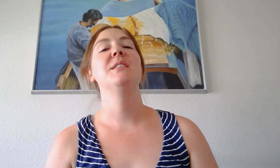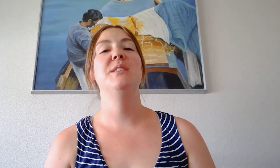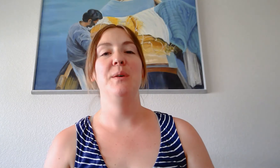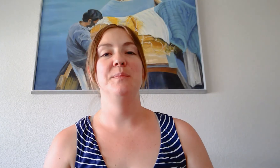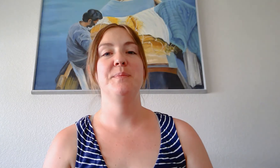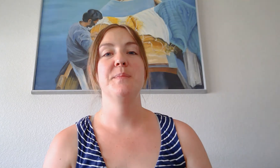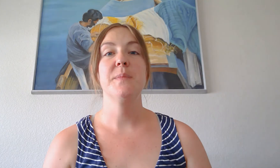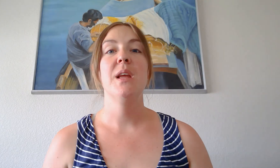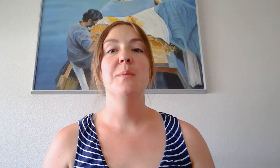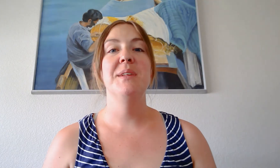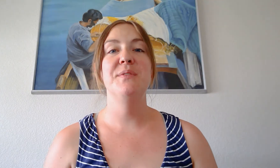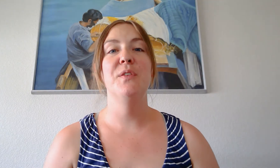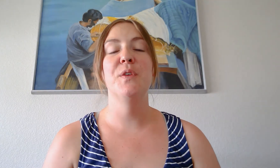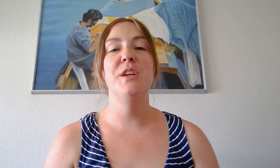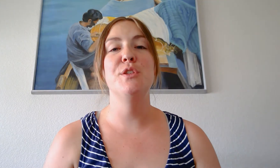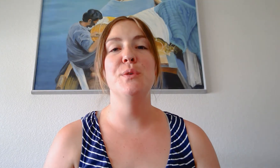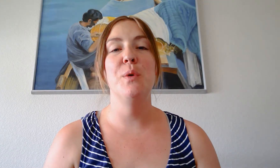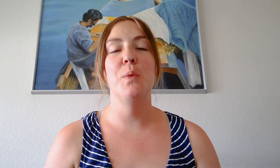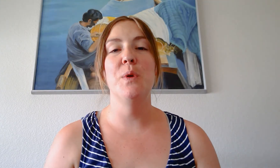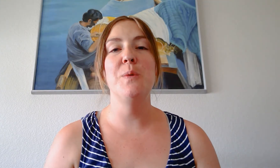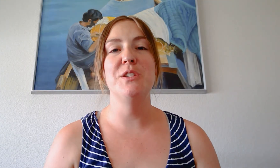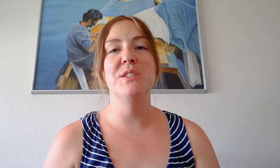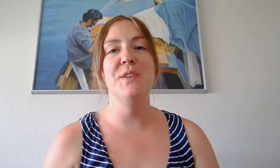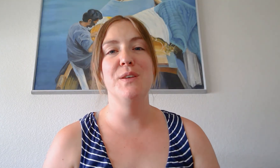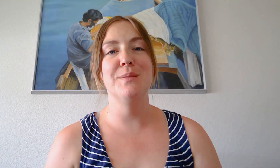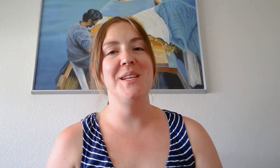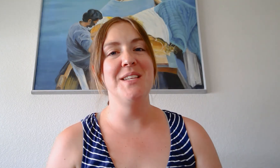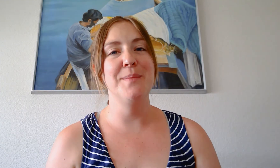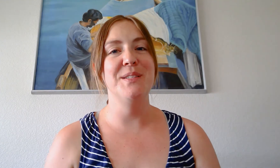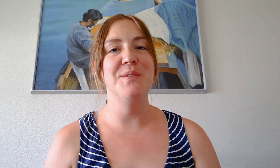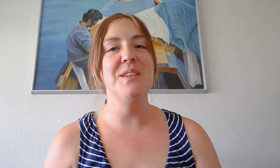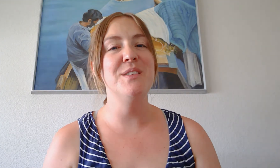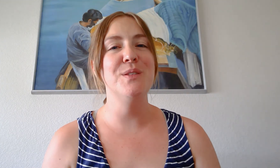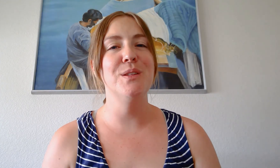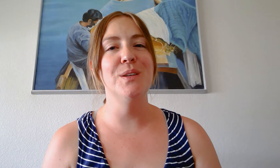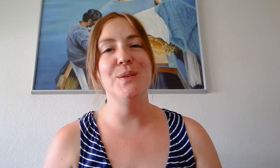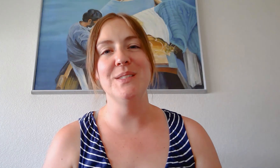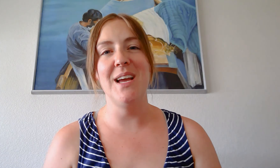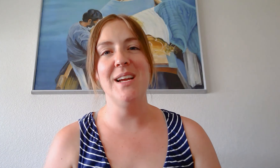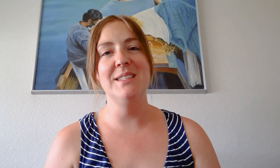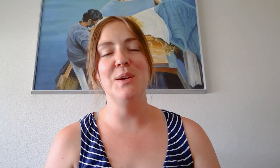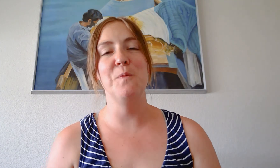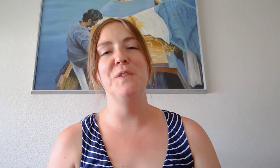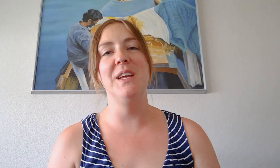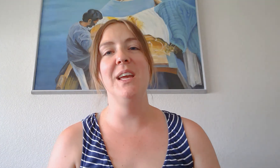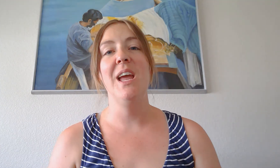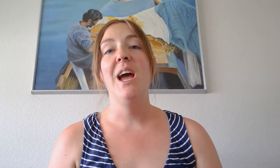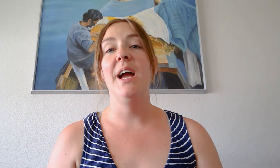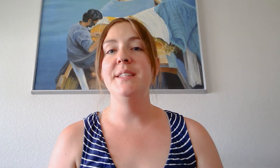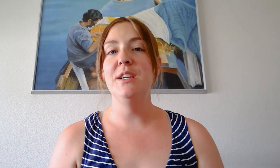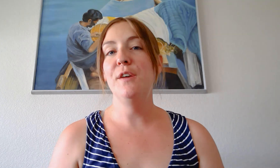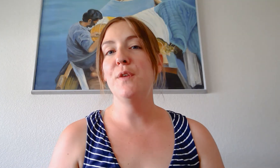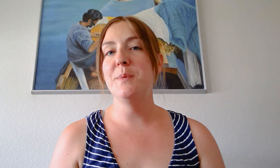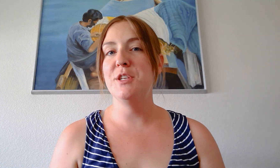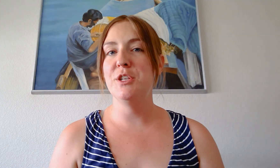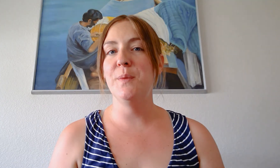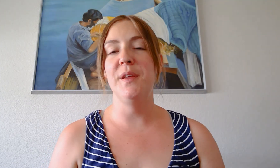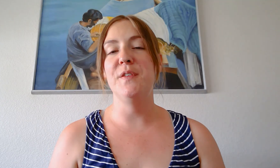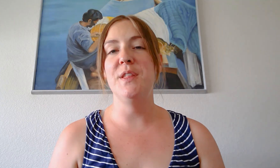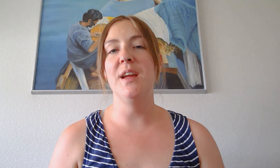So please feel free to rewatch this video as many times as you need to learn those signs. Hopefully I did enough repetition with everything other